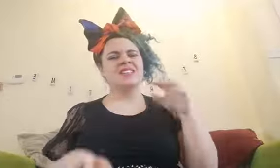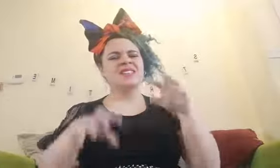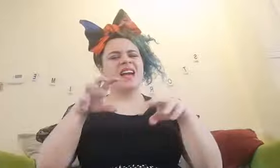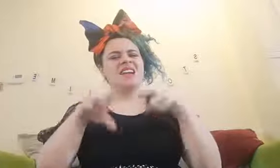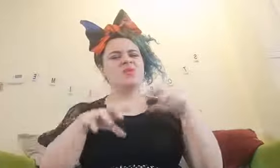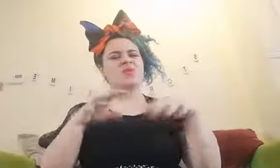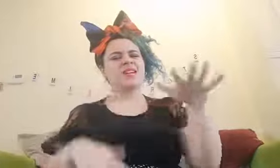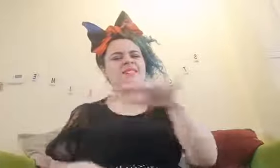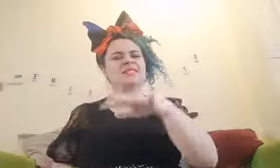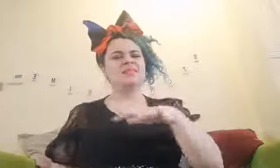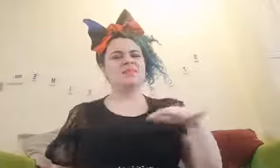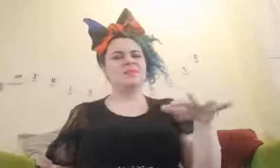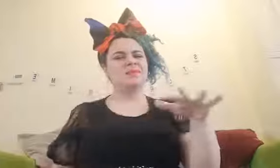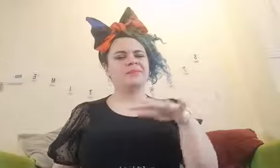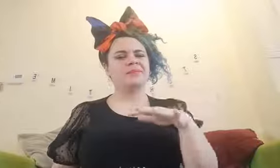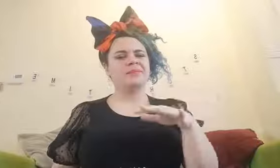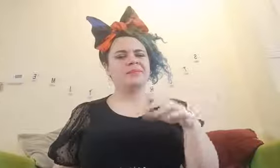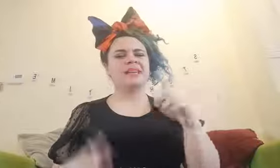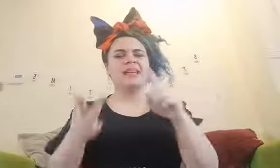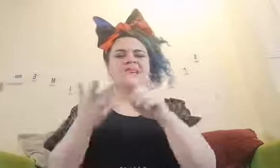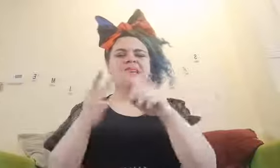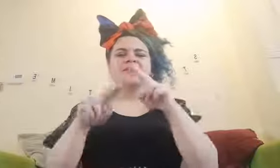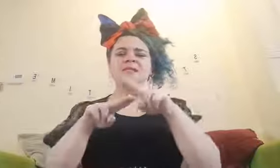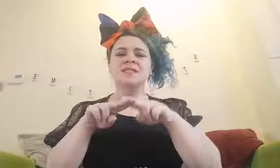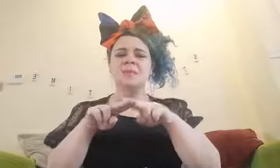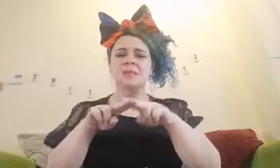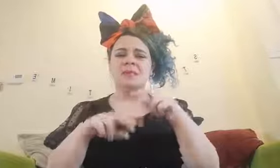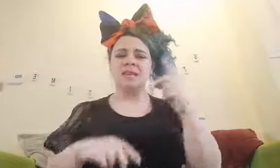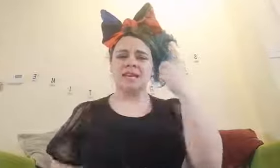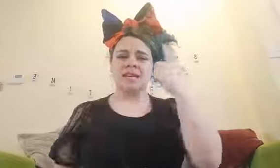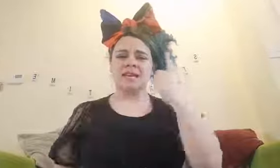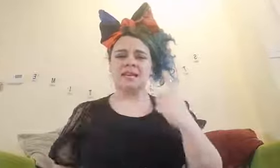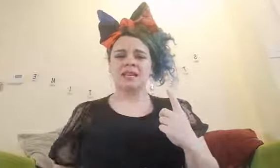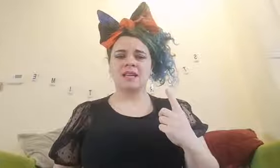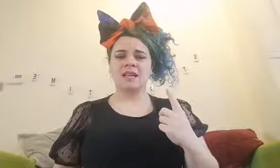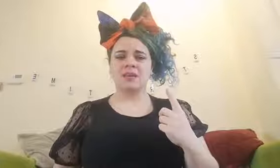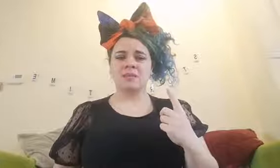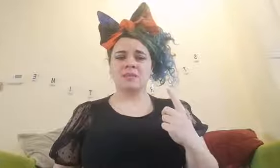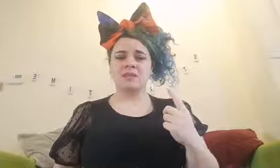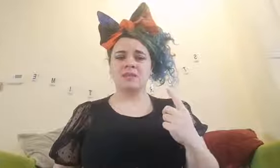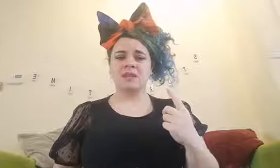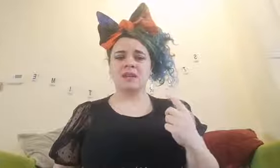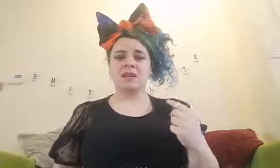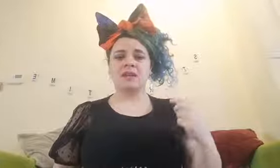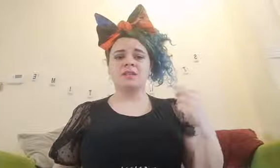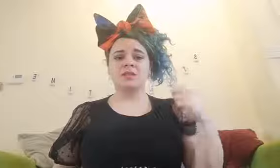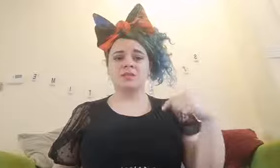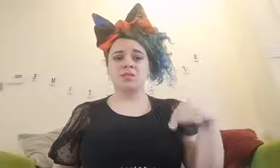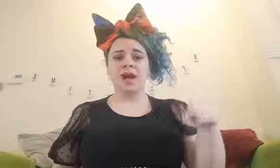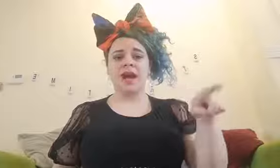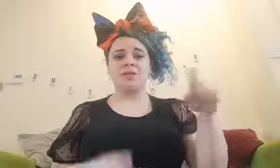The animal kingdom, if somebody comes to your